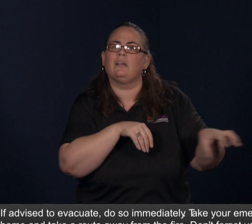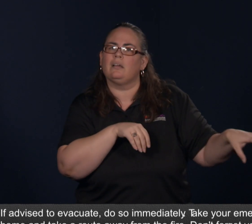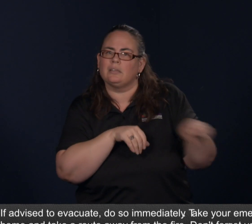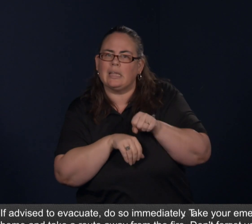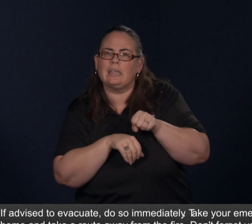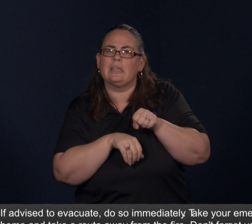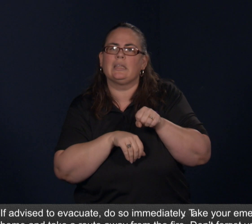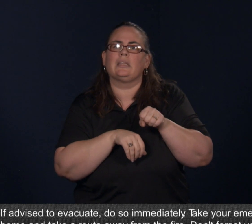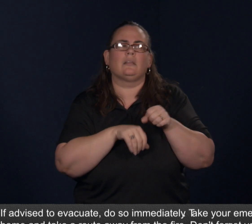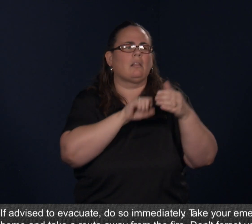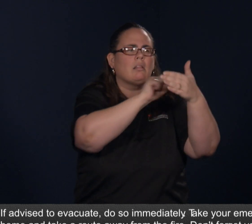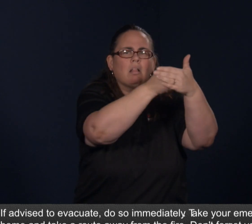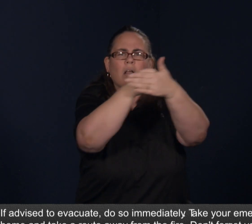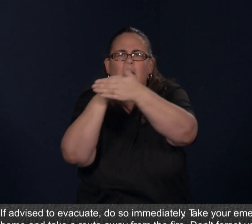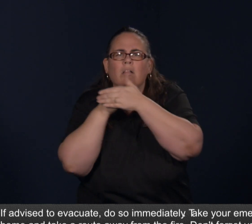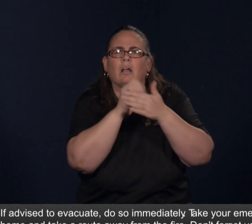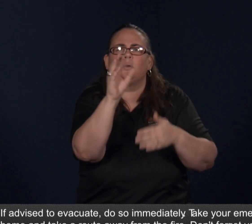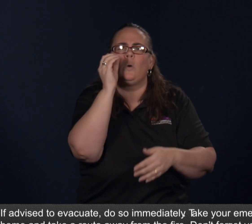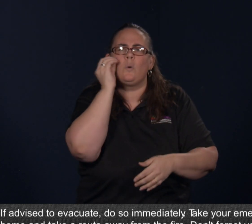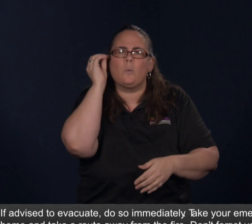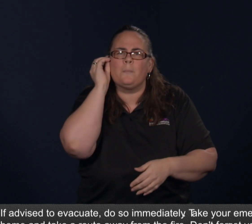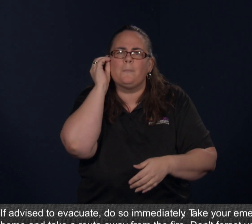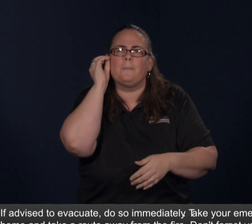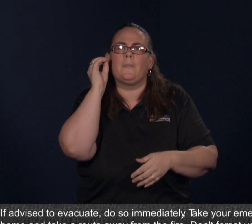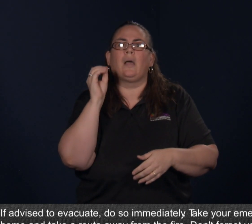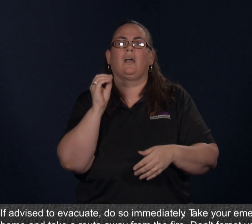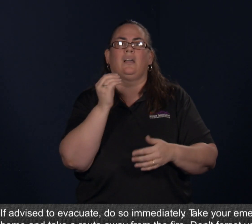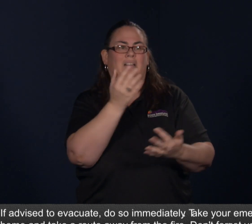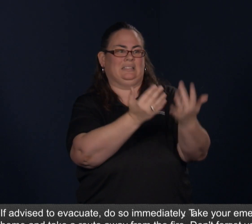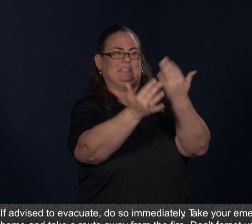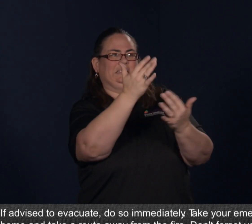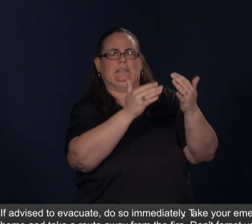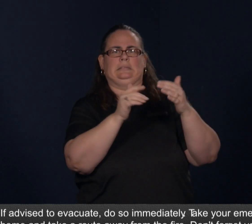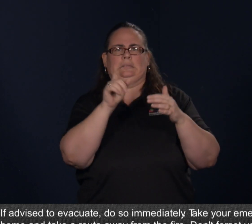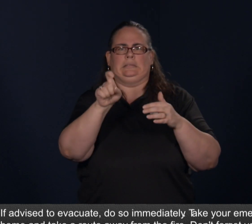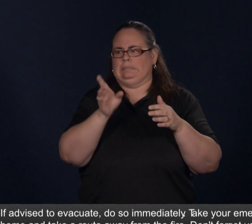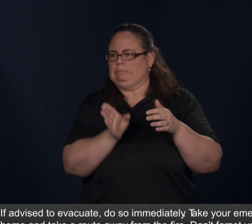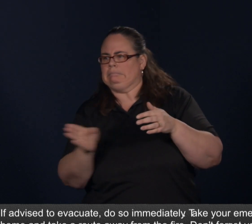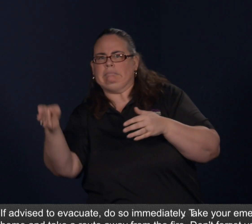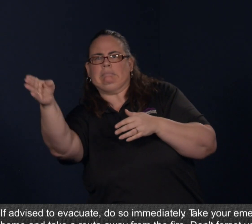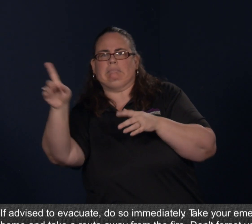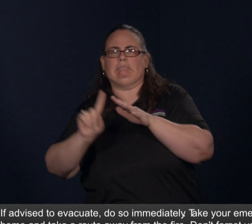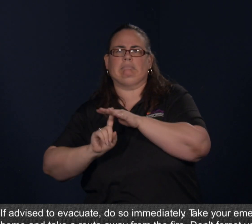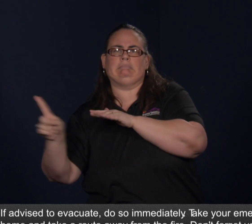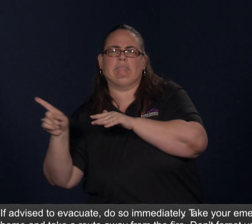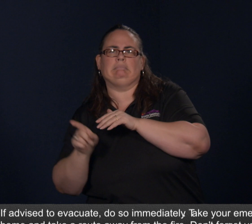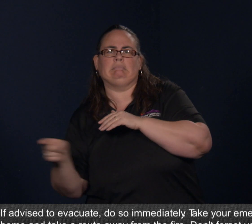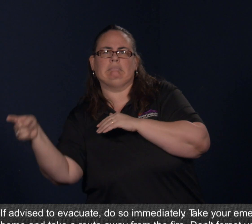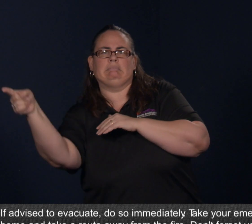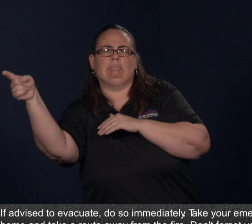Take your emergency supplies kit, lock your home, and take a route away from the fire.